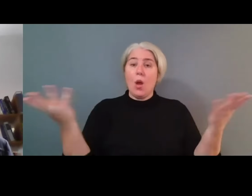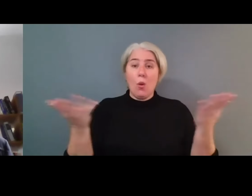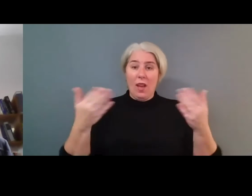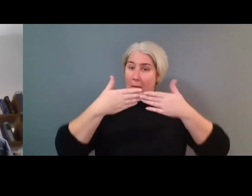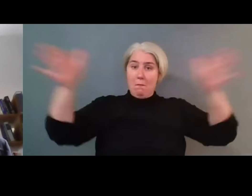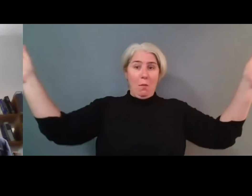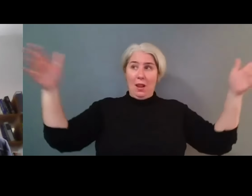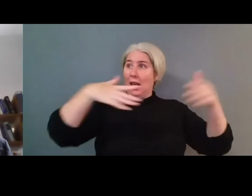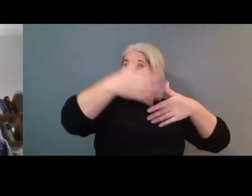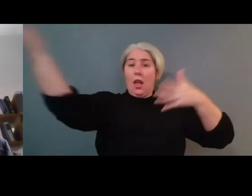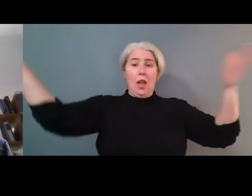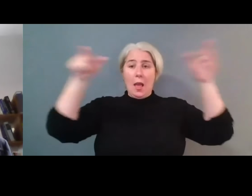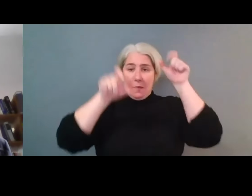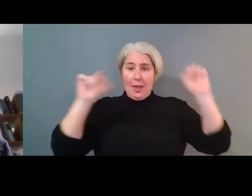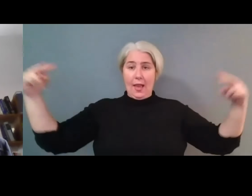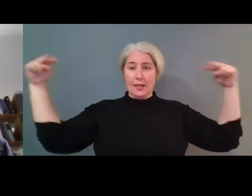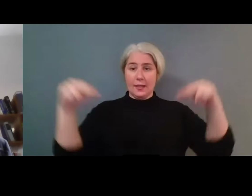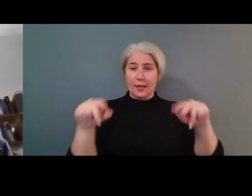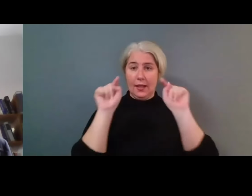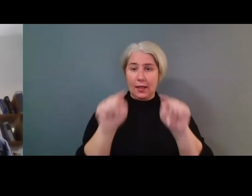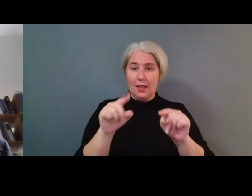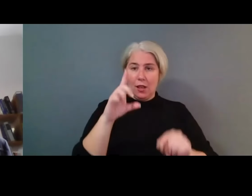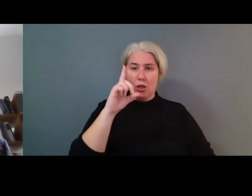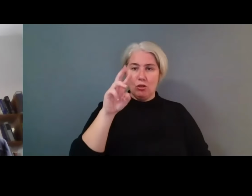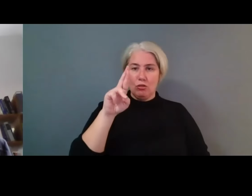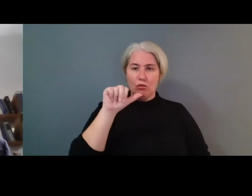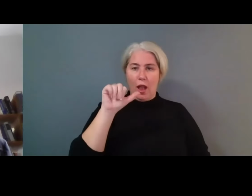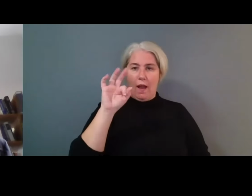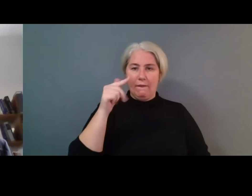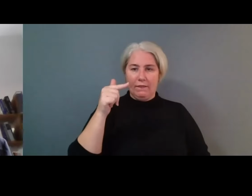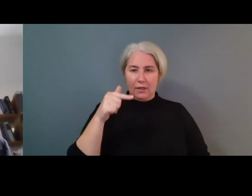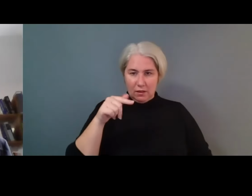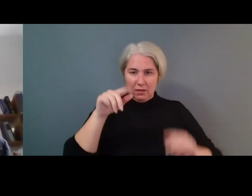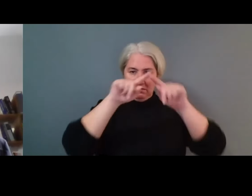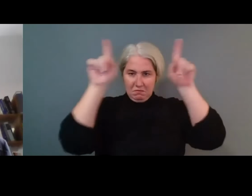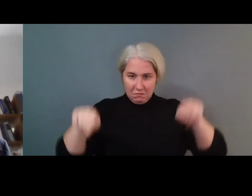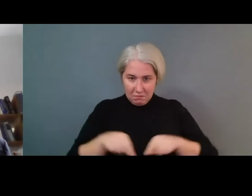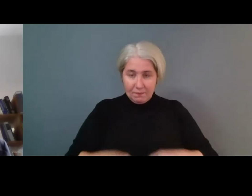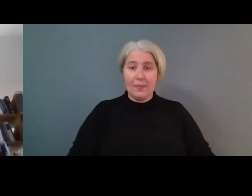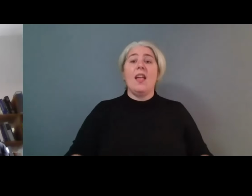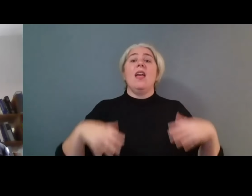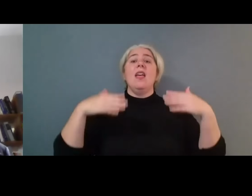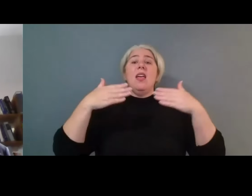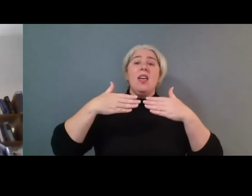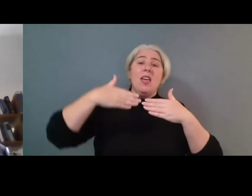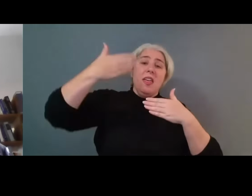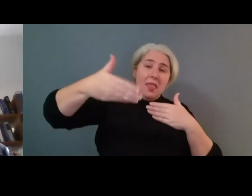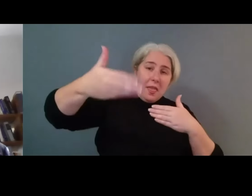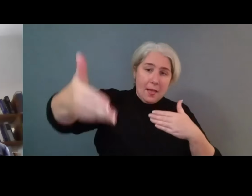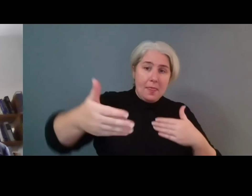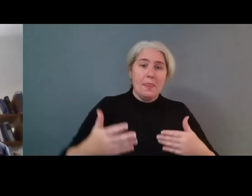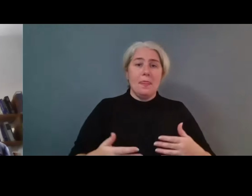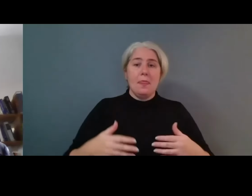then there is usually also a day of general discussion